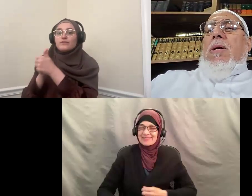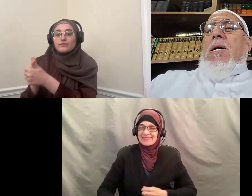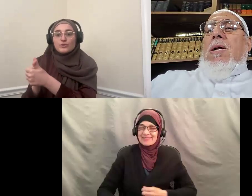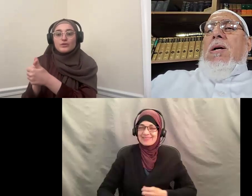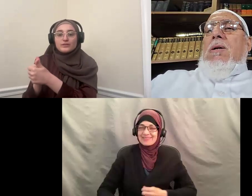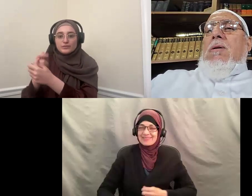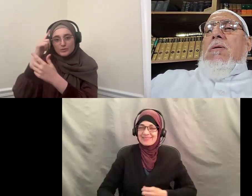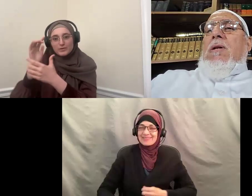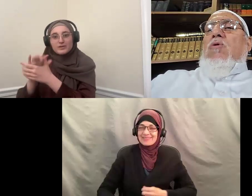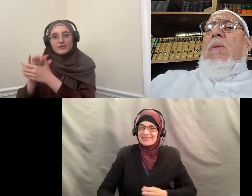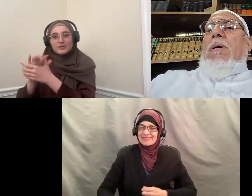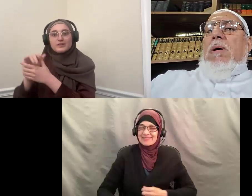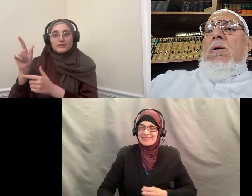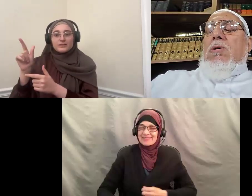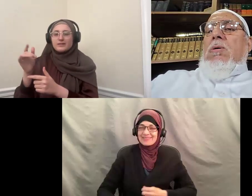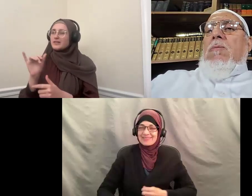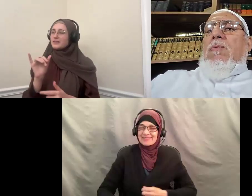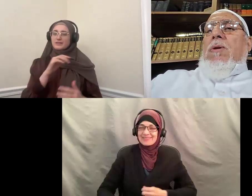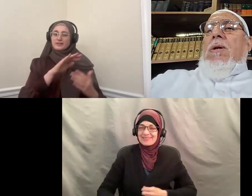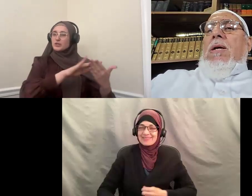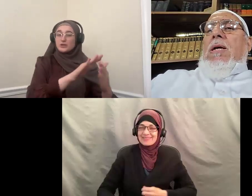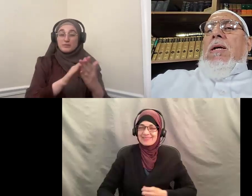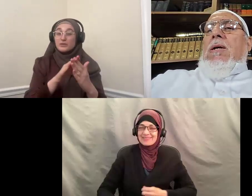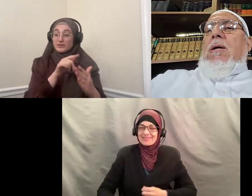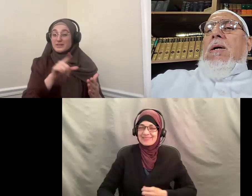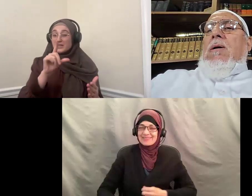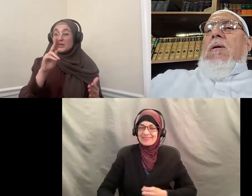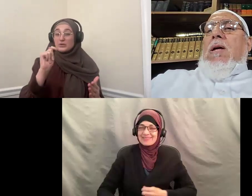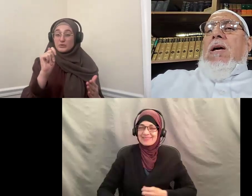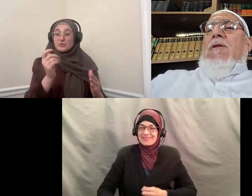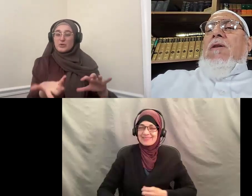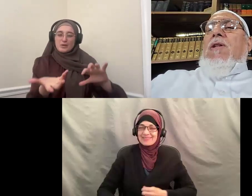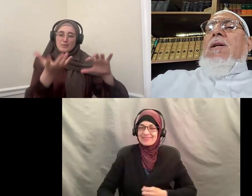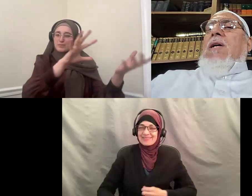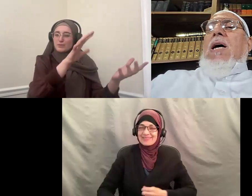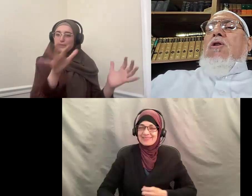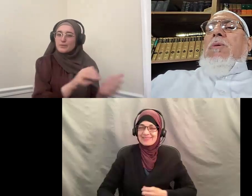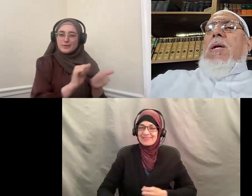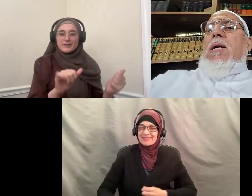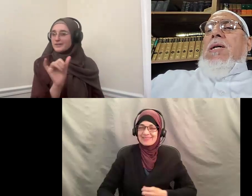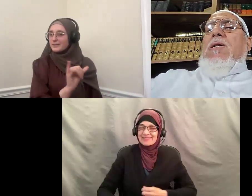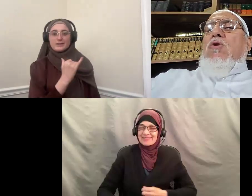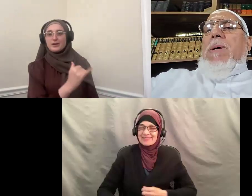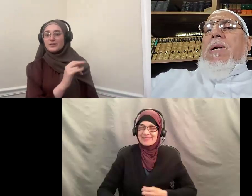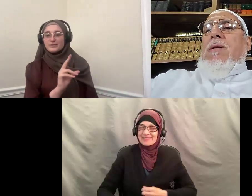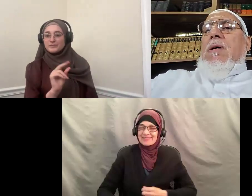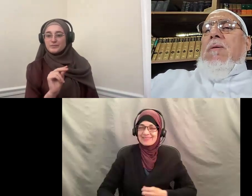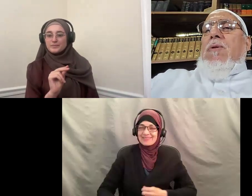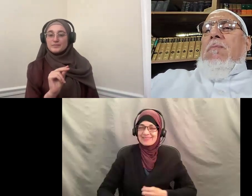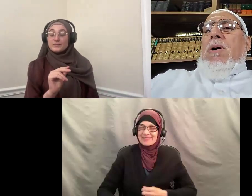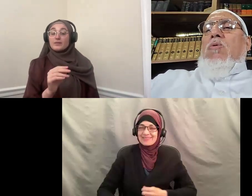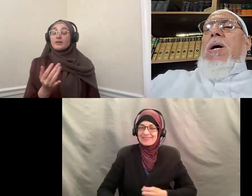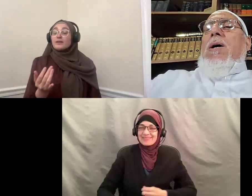a community that we belong to Even if the entire community is